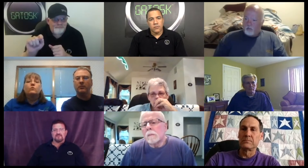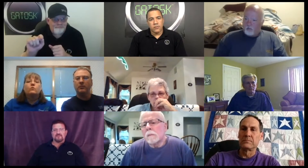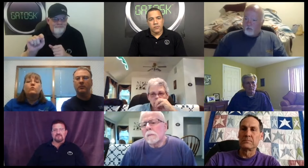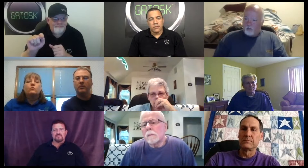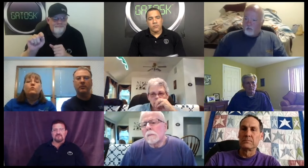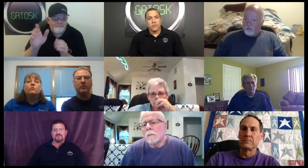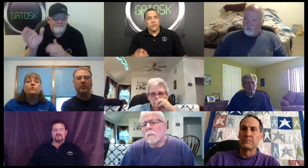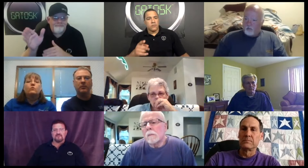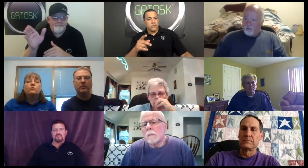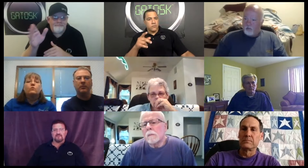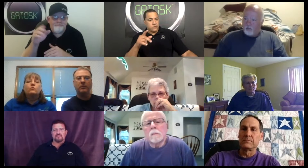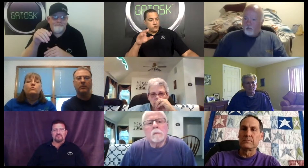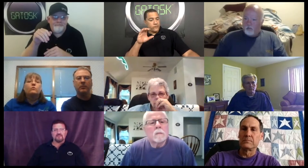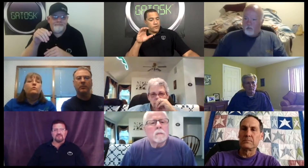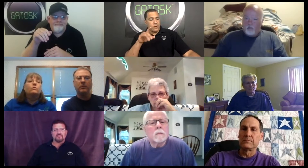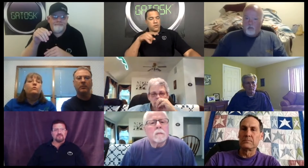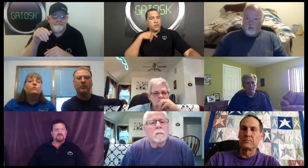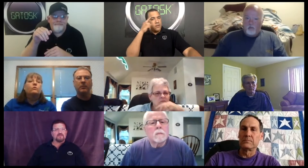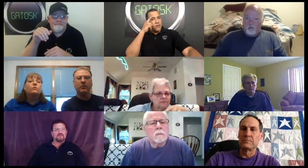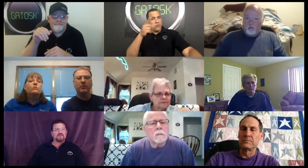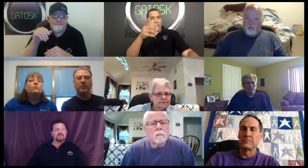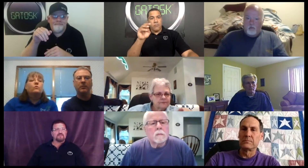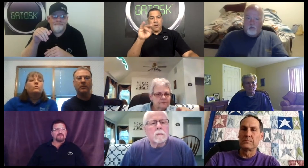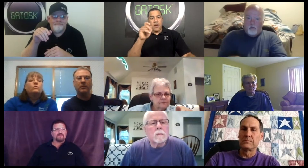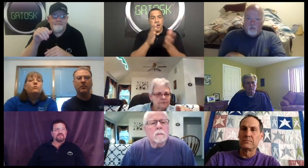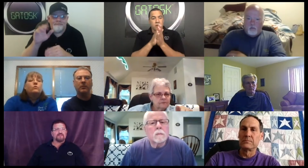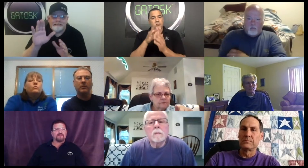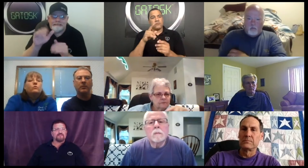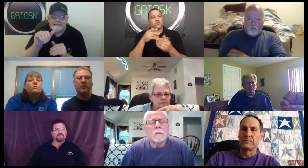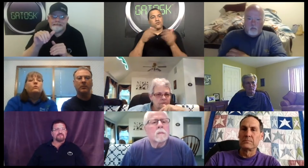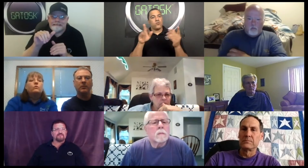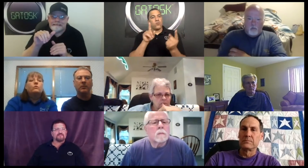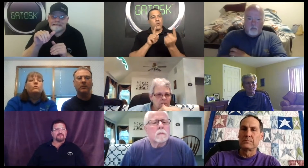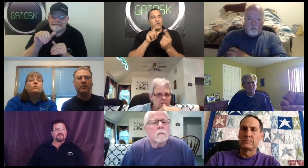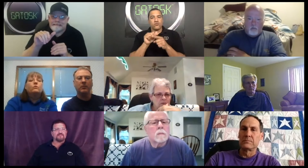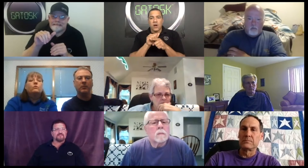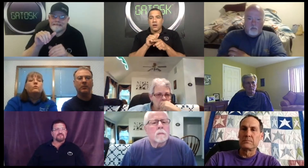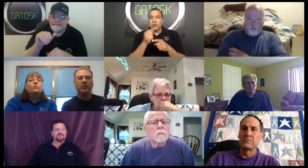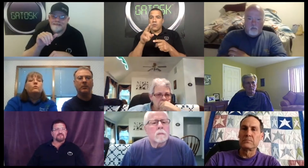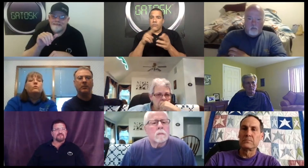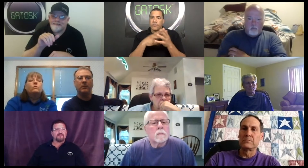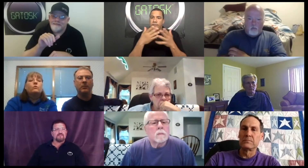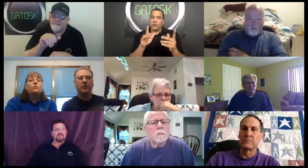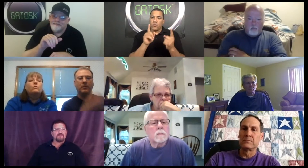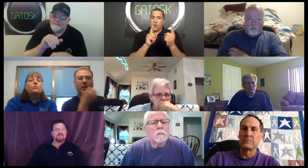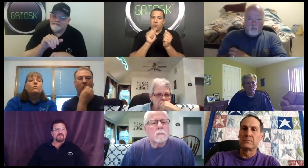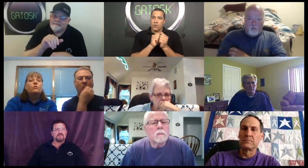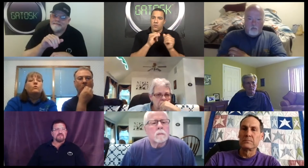This is related to HUBS. I think what Michael is asking is a general one-on-one training. So